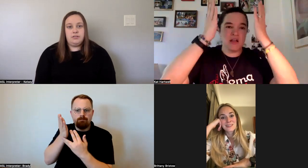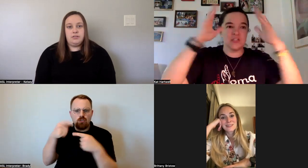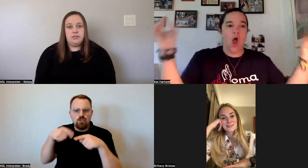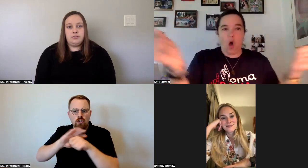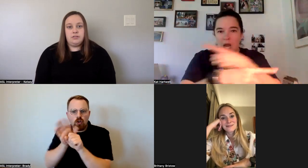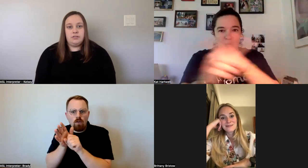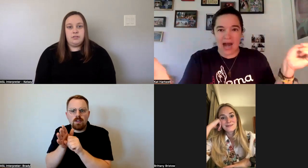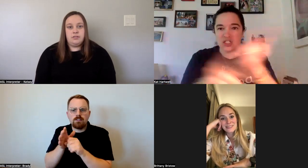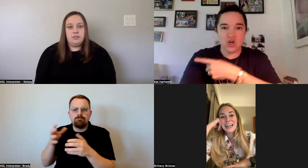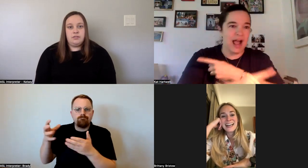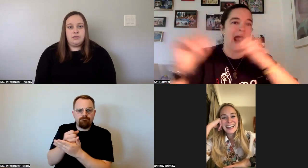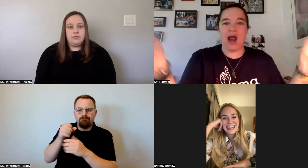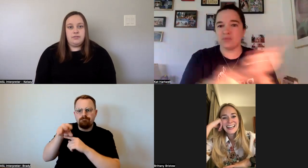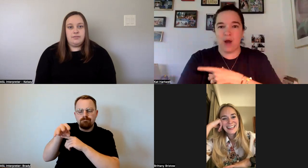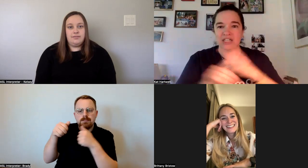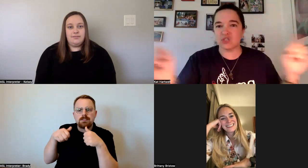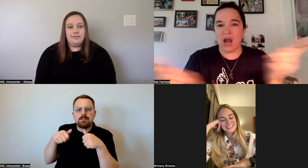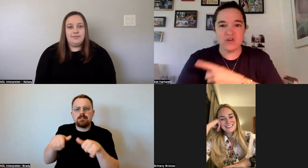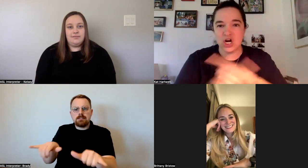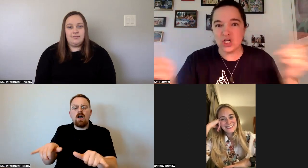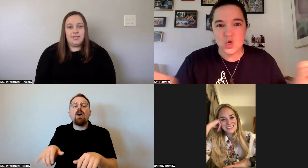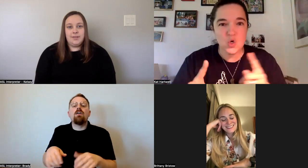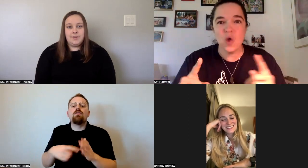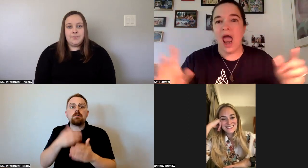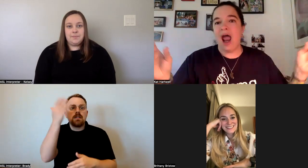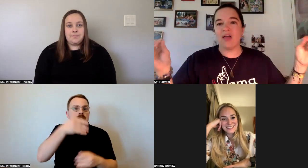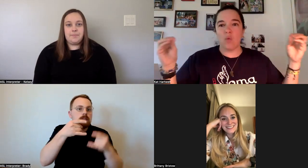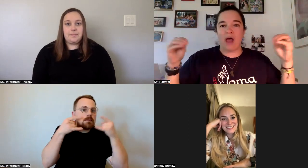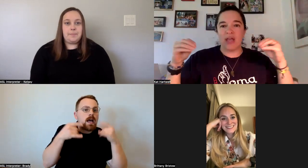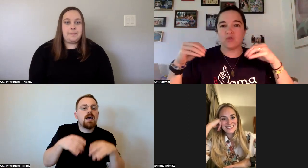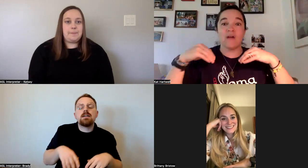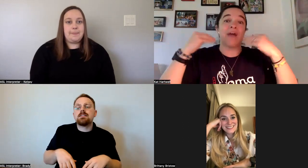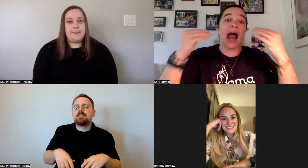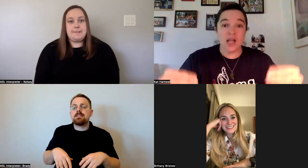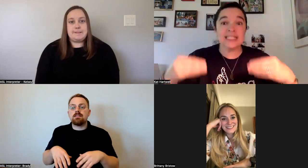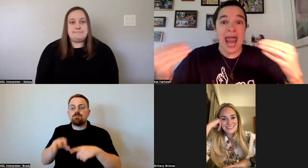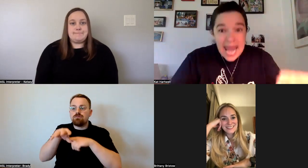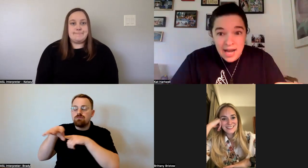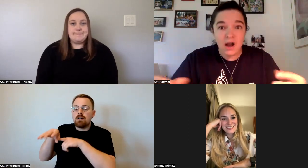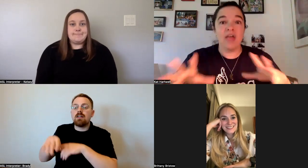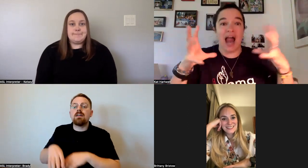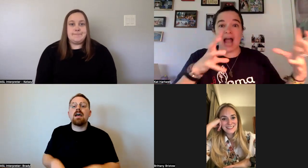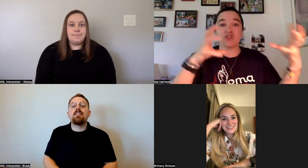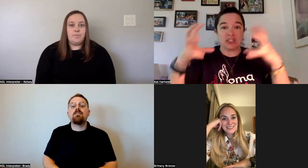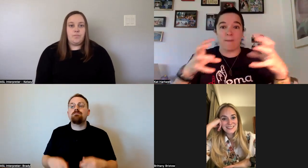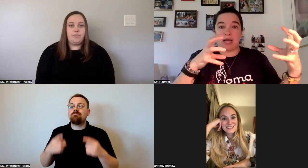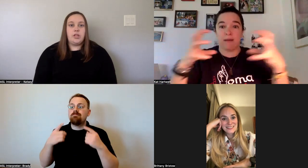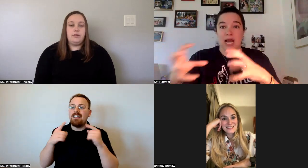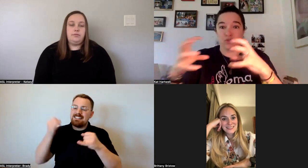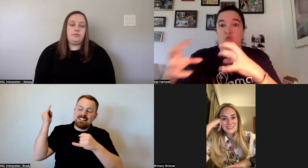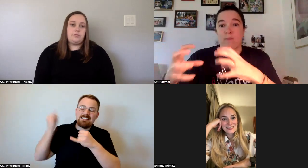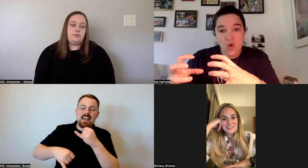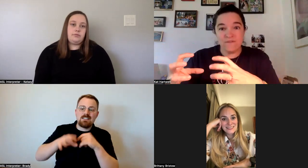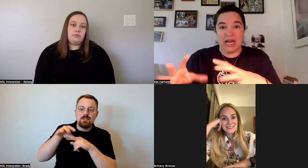a shield. Okay, practice your line, practice whatever you're gonna do, and then when they do the final take, they're actually gonna